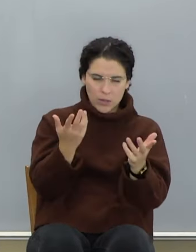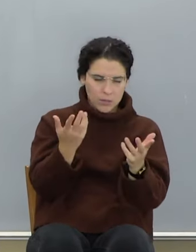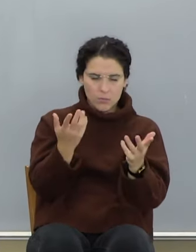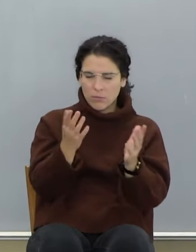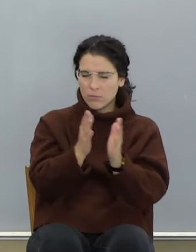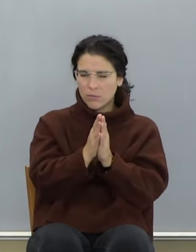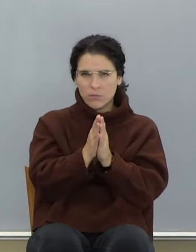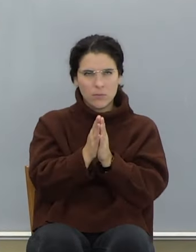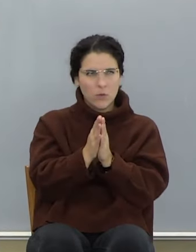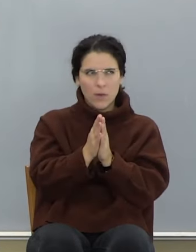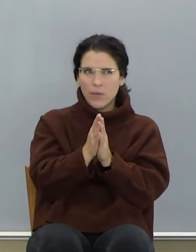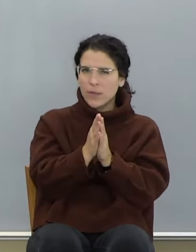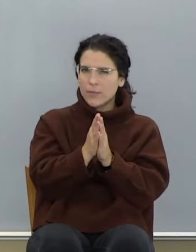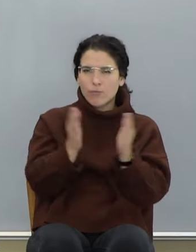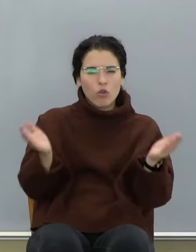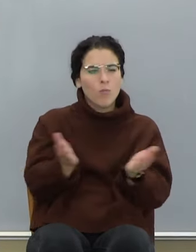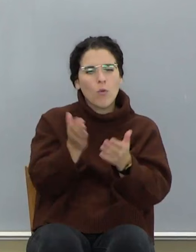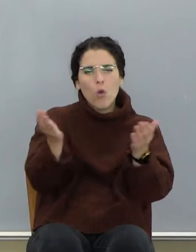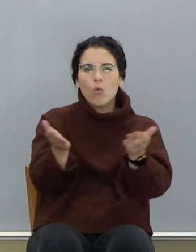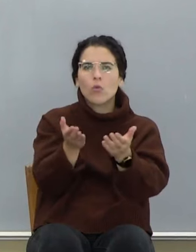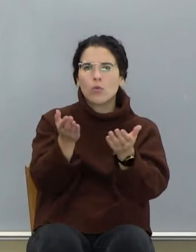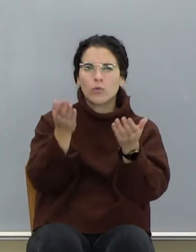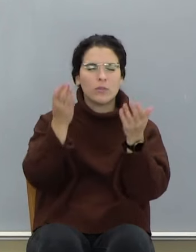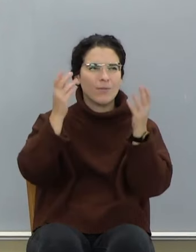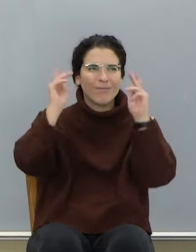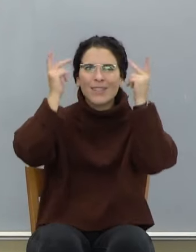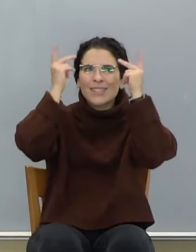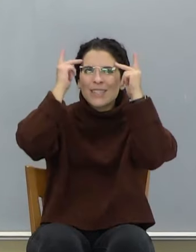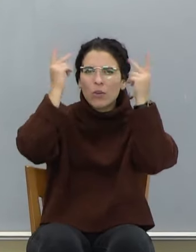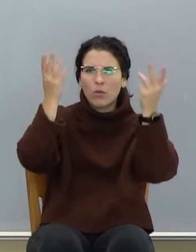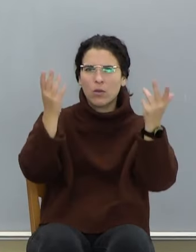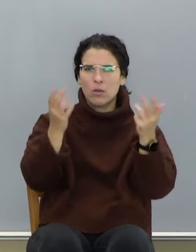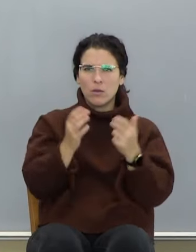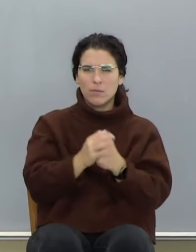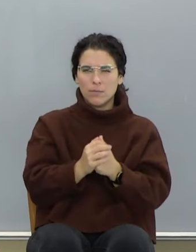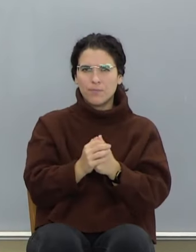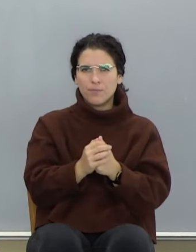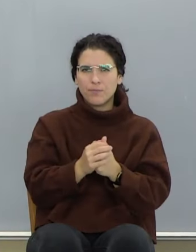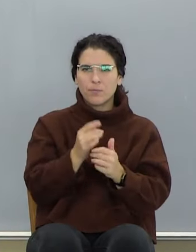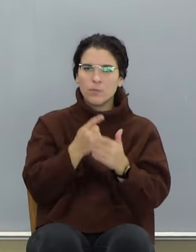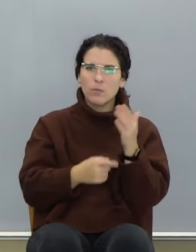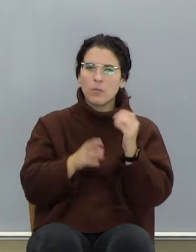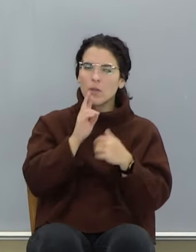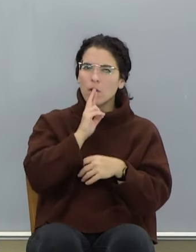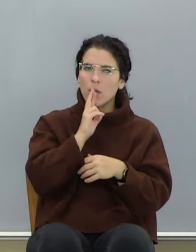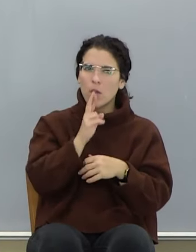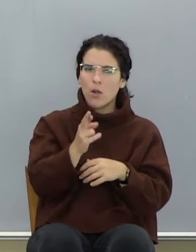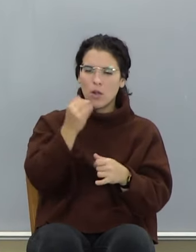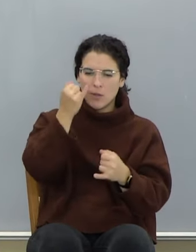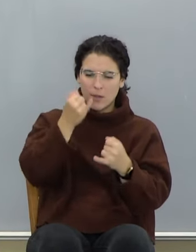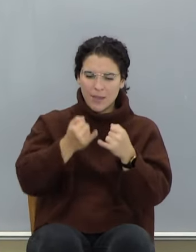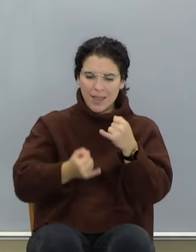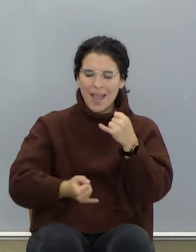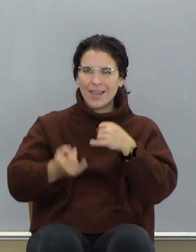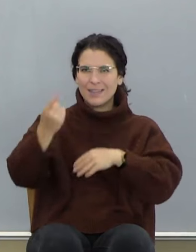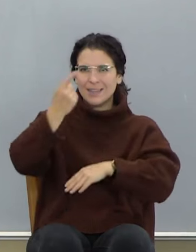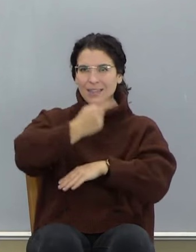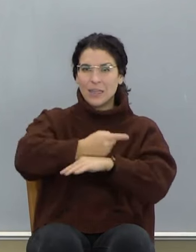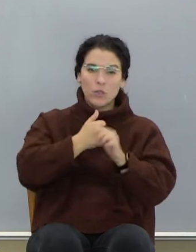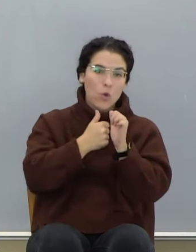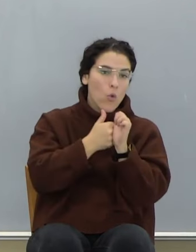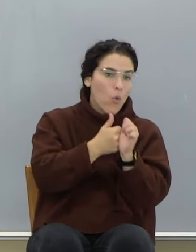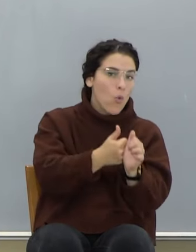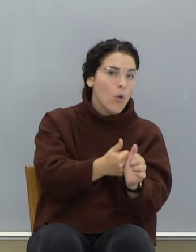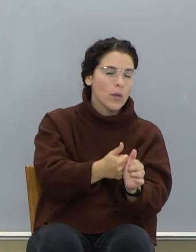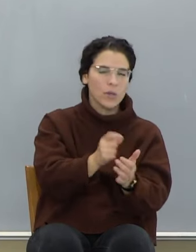these promoters of hysteria. Okay, what are the last days according